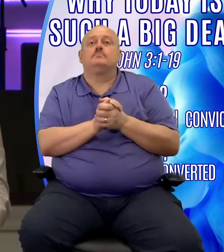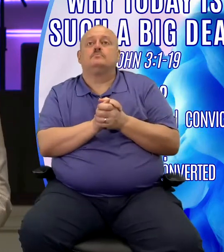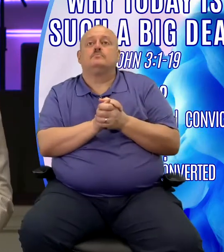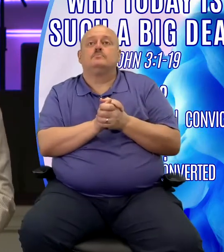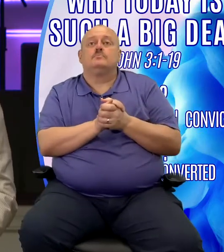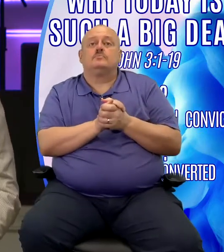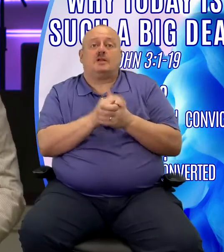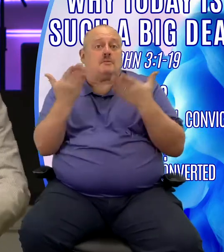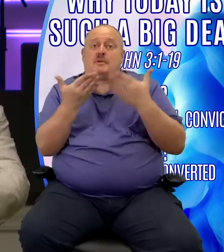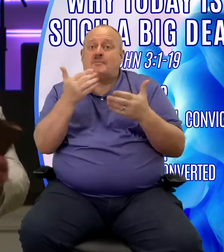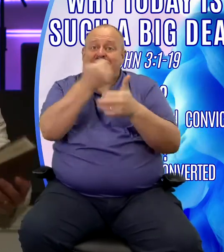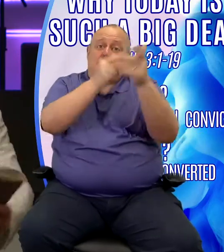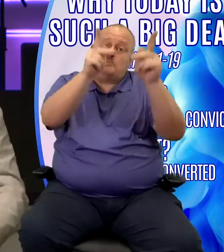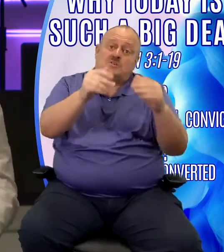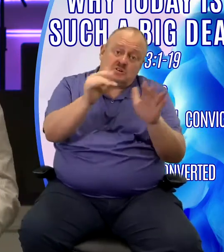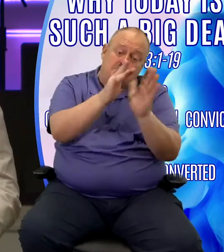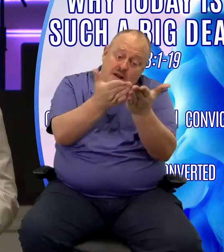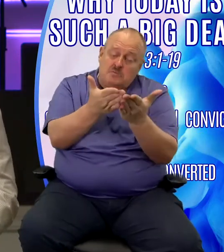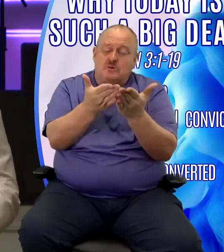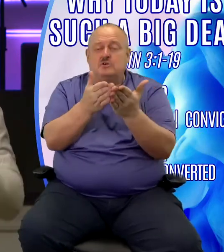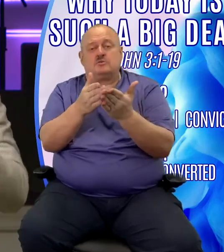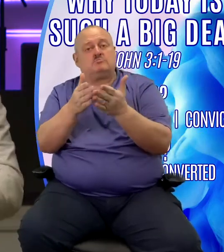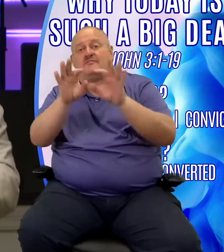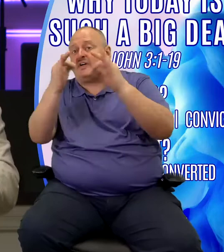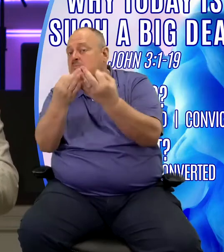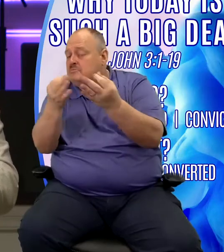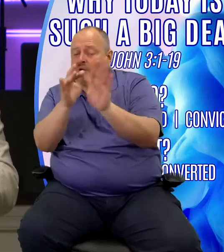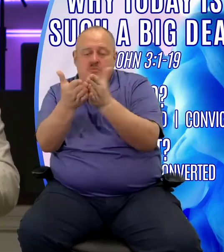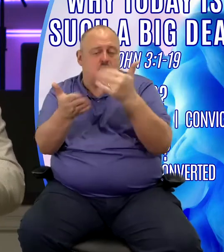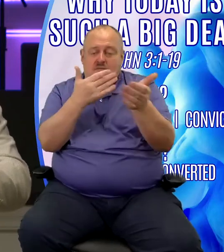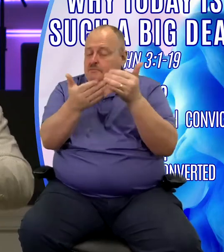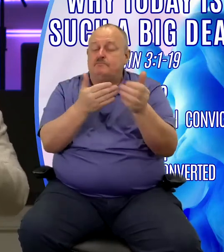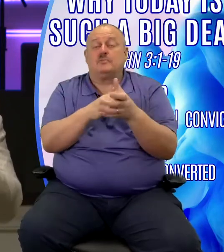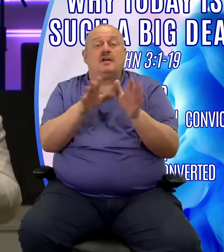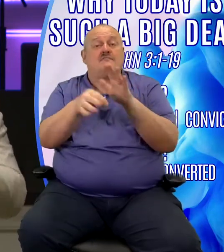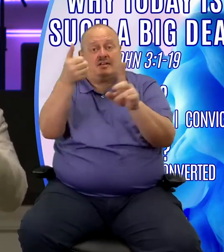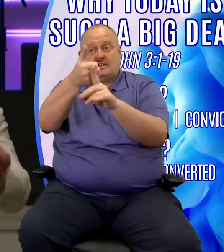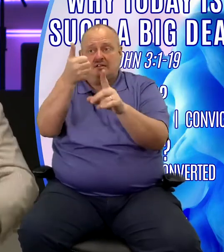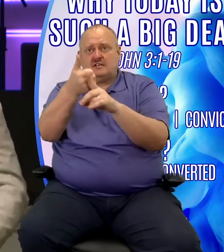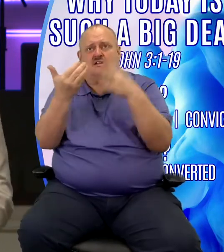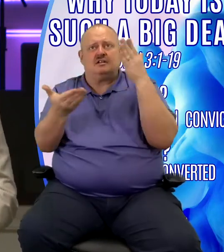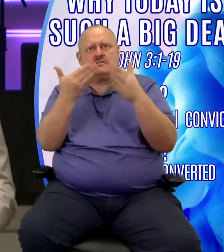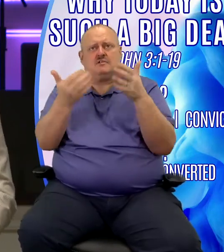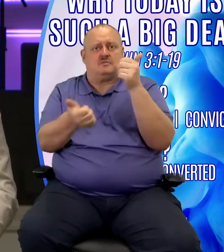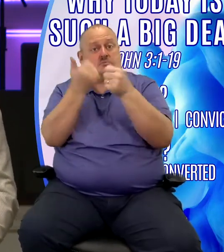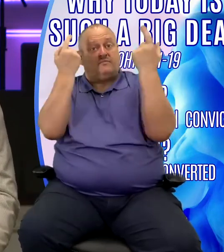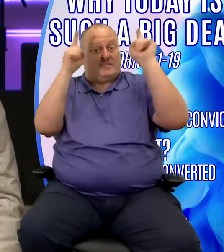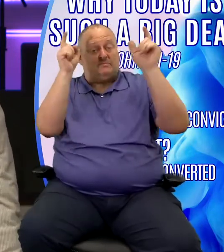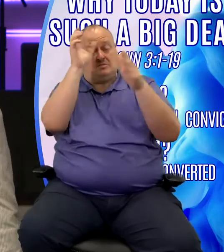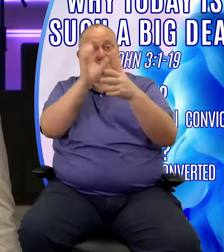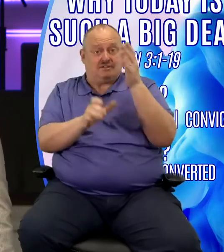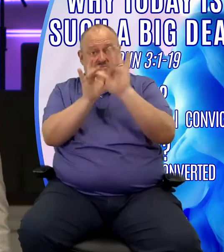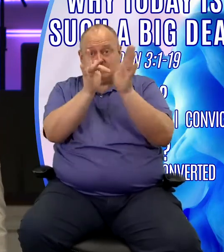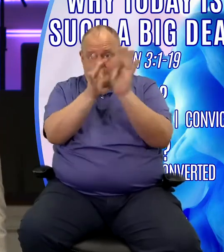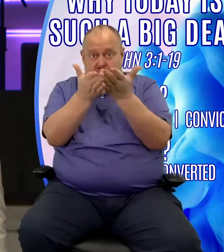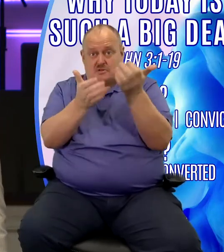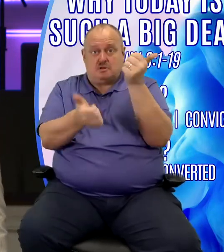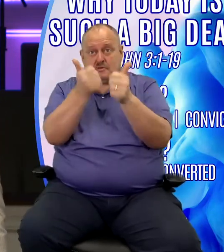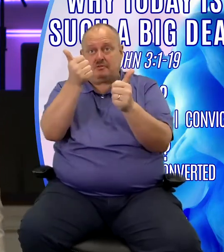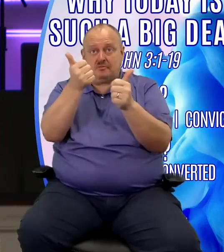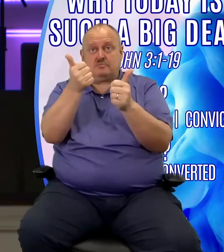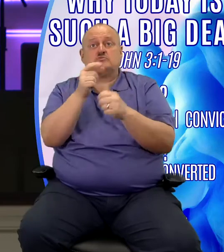family around the table, or maybe each of you have your own. We find ourselves maybe in one of the most famous chapters of the Bible, but most